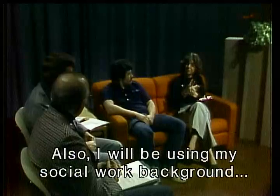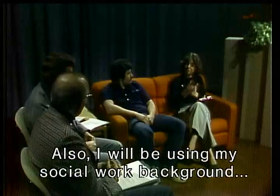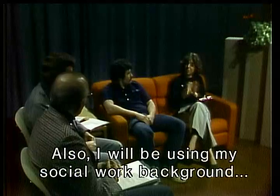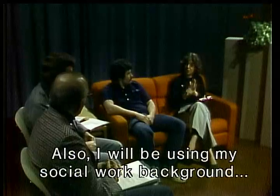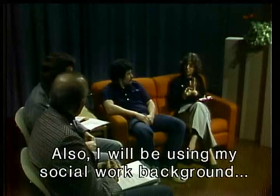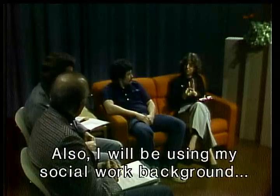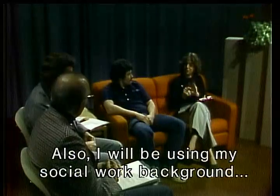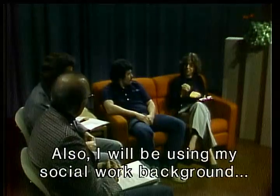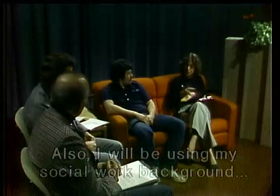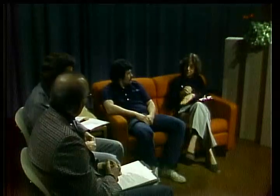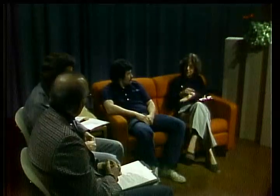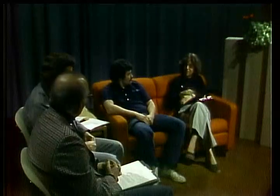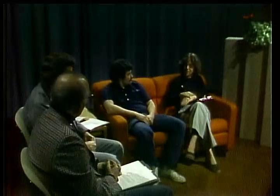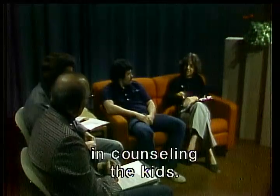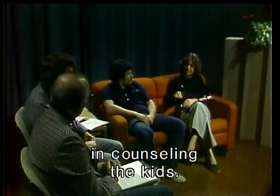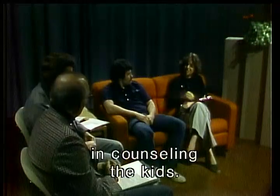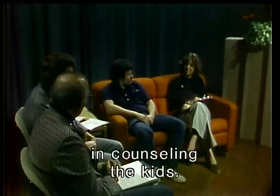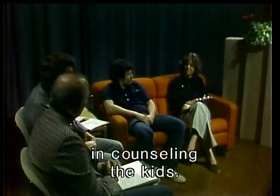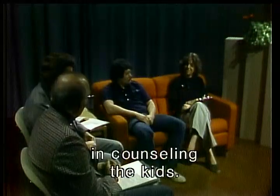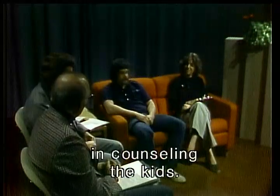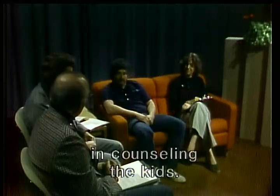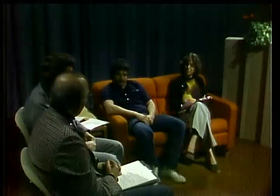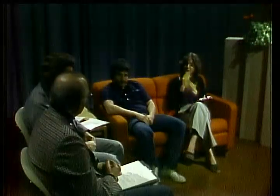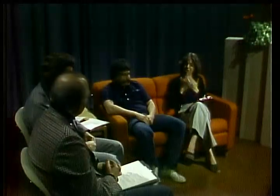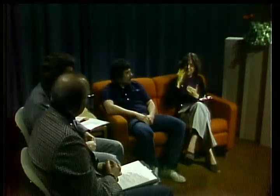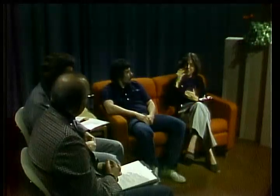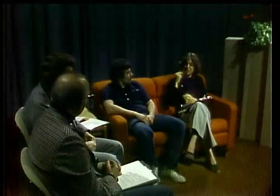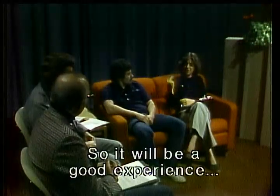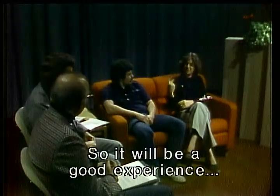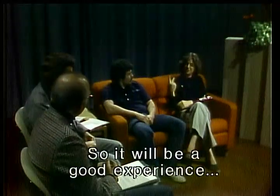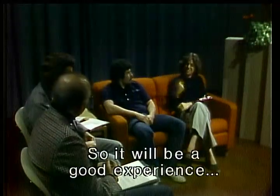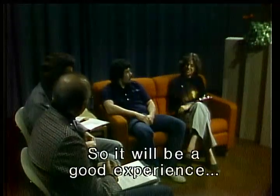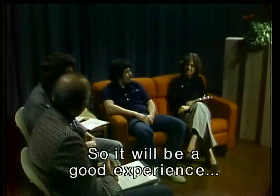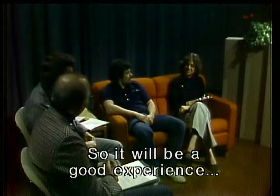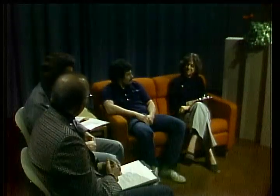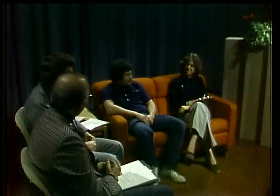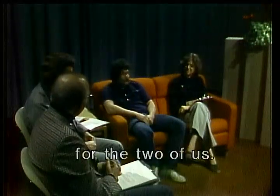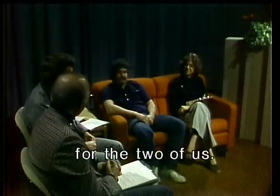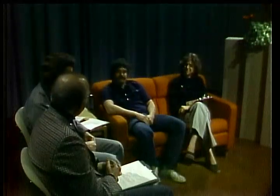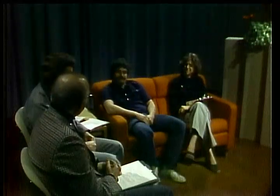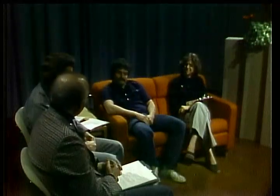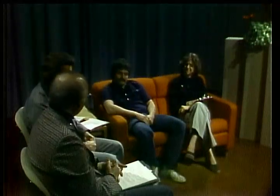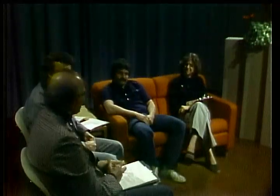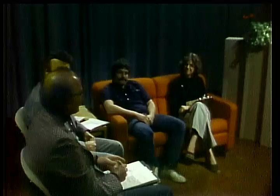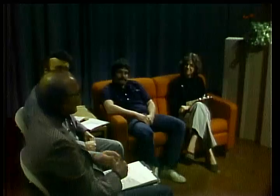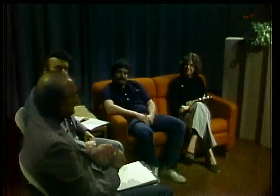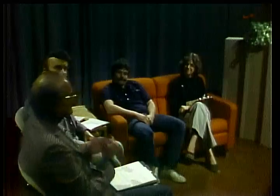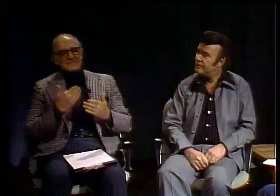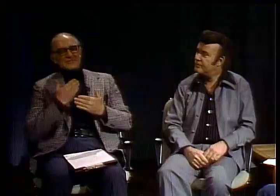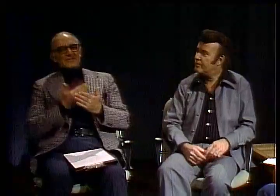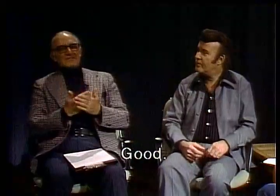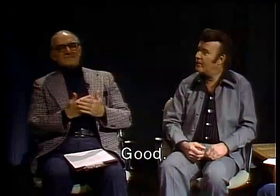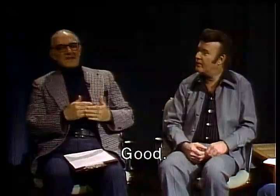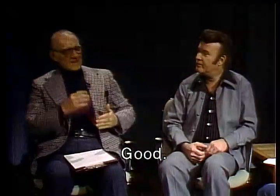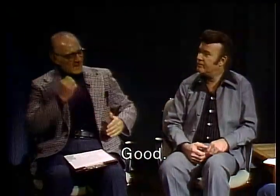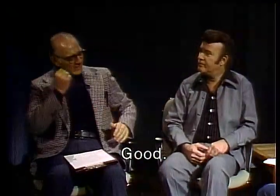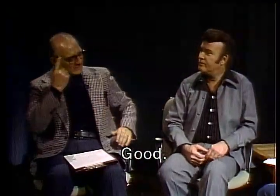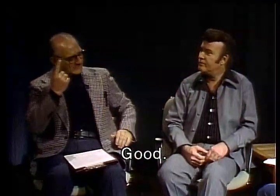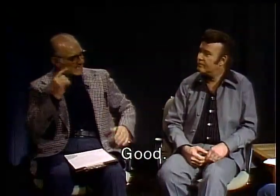background in counseling the kids. So it'll be a good experience for the two of us. good. And I understand